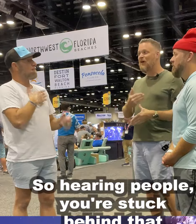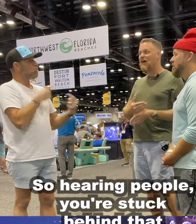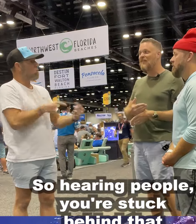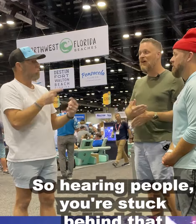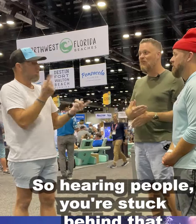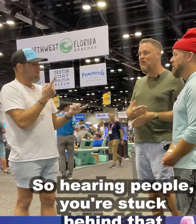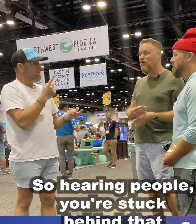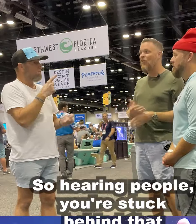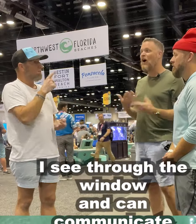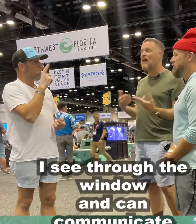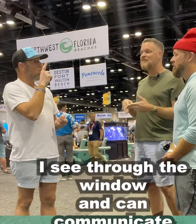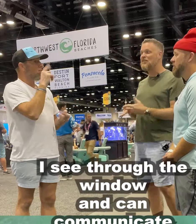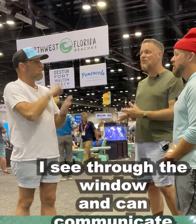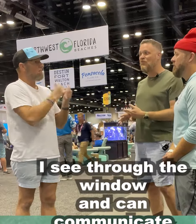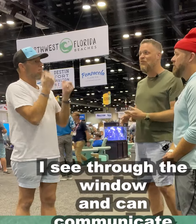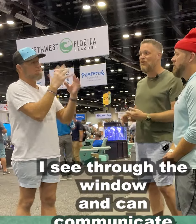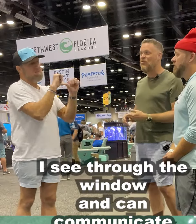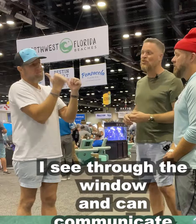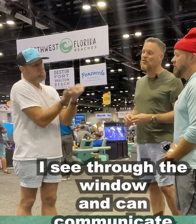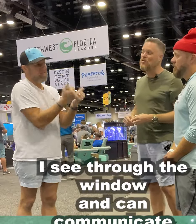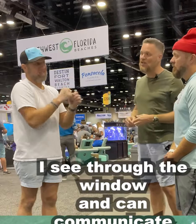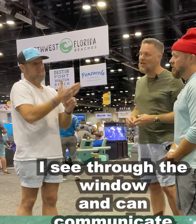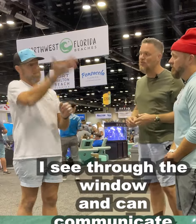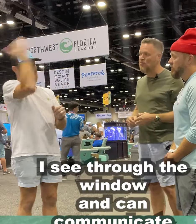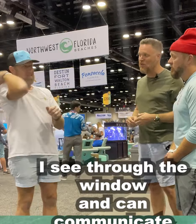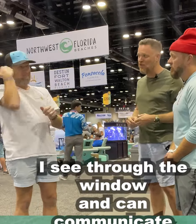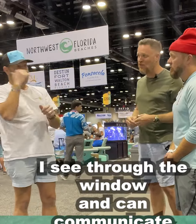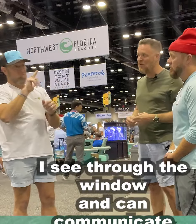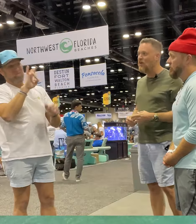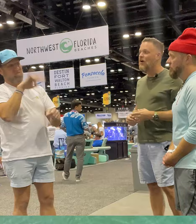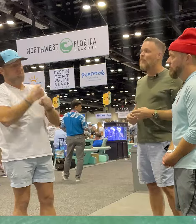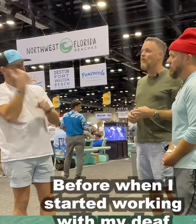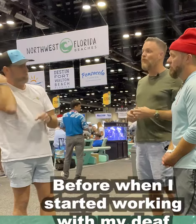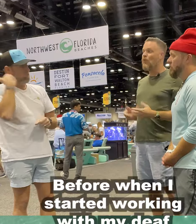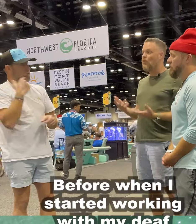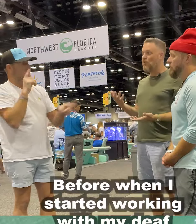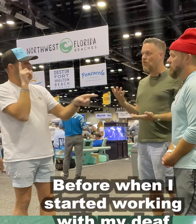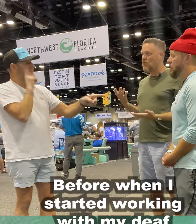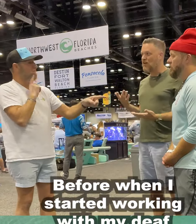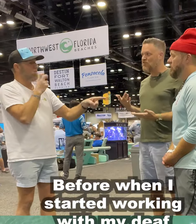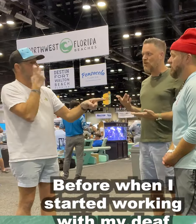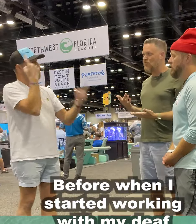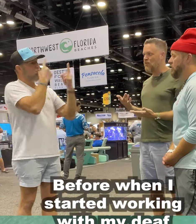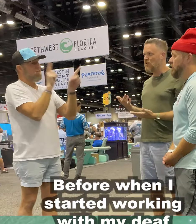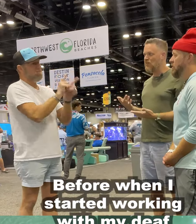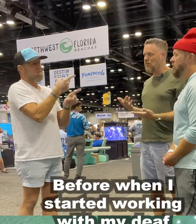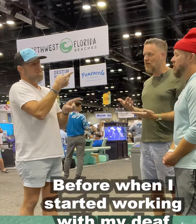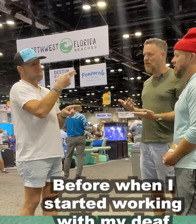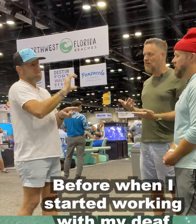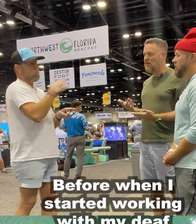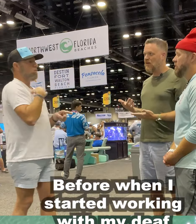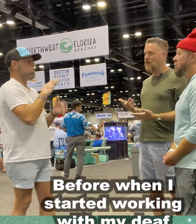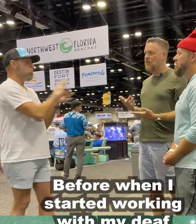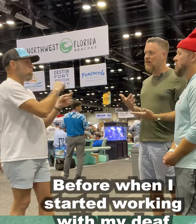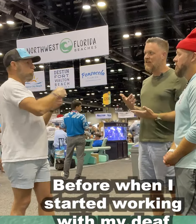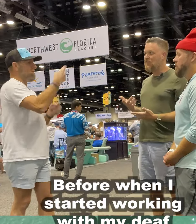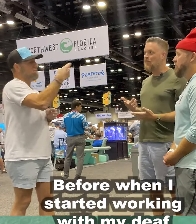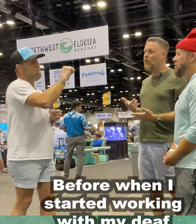behind that window, I see through the window and can communicate through the window. Before, when I started working with my deaf people,